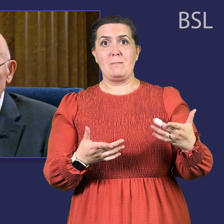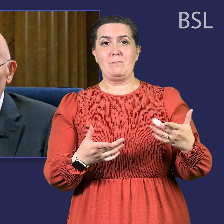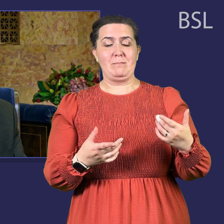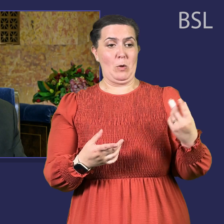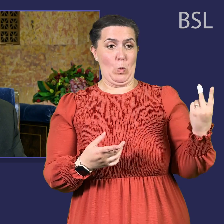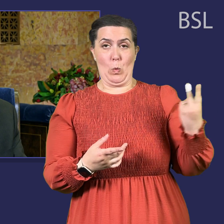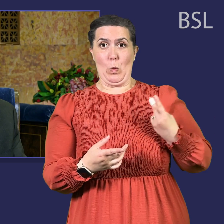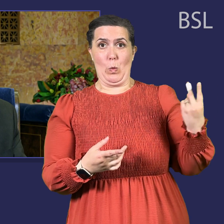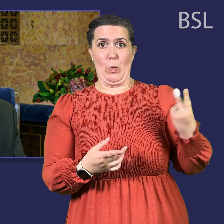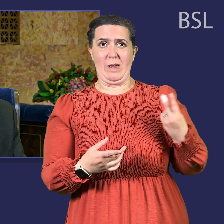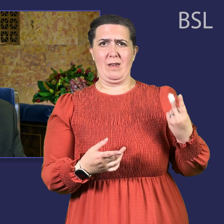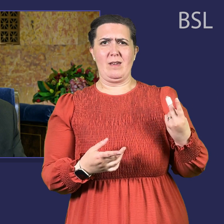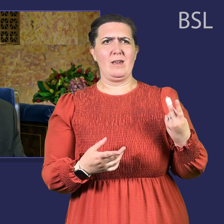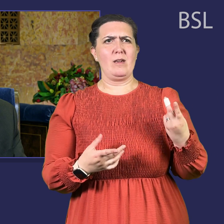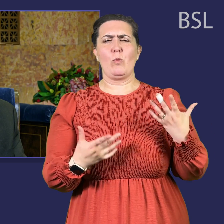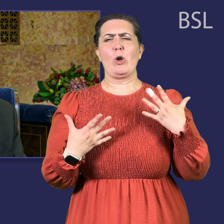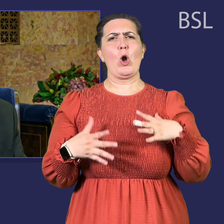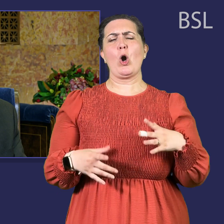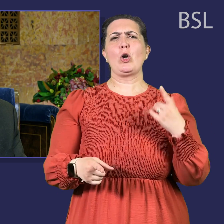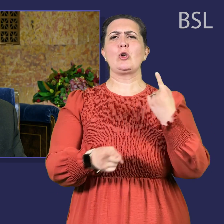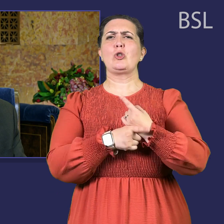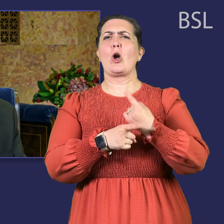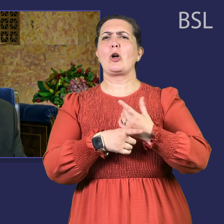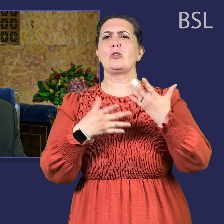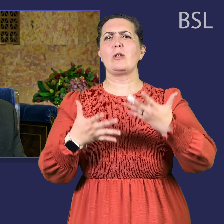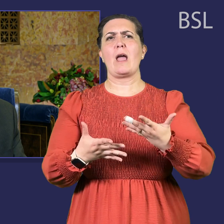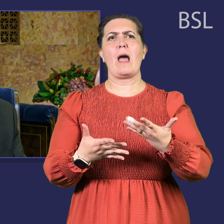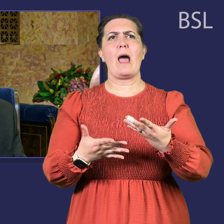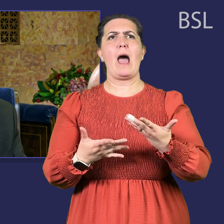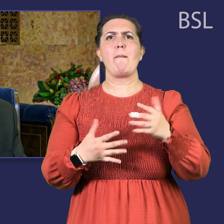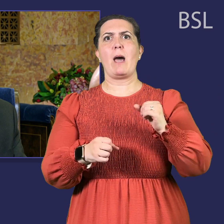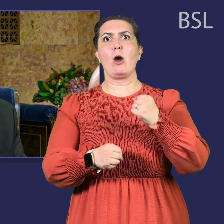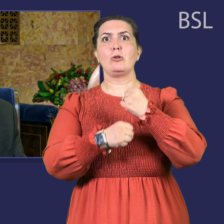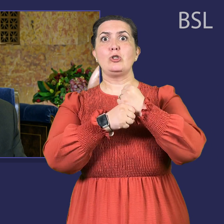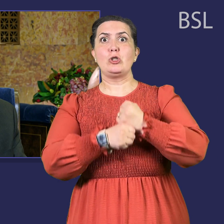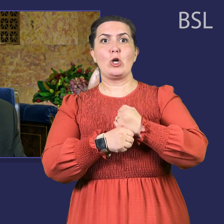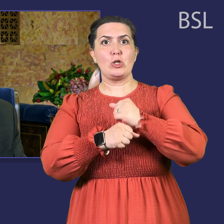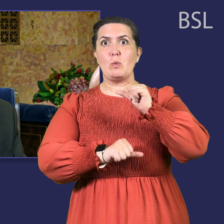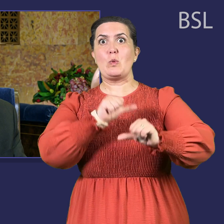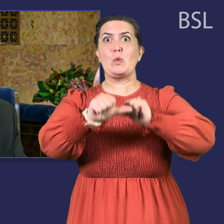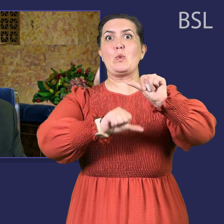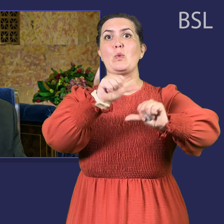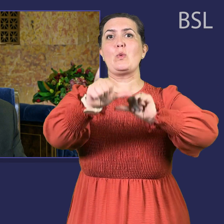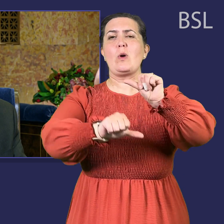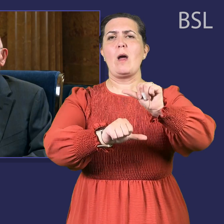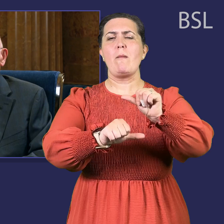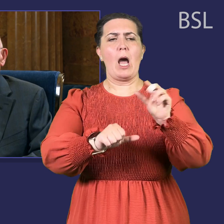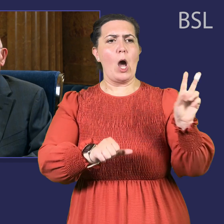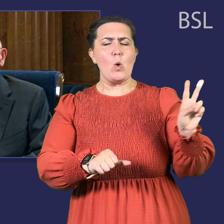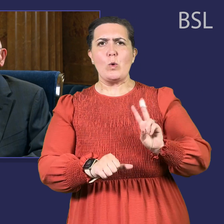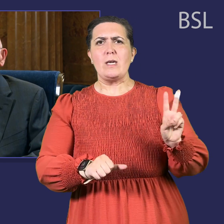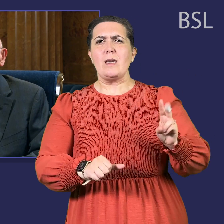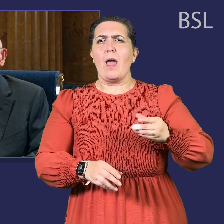Consequently, President Eyring and I will not concentrate on the elements of that progress, but try to